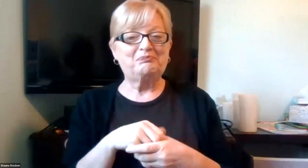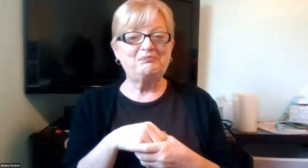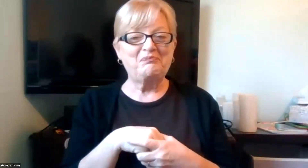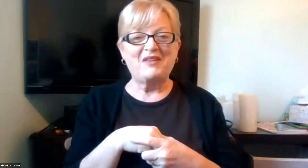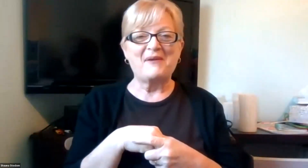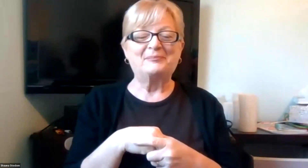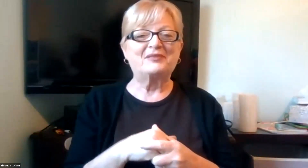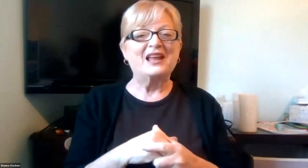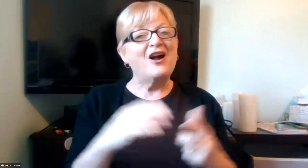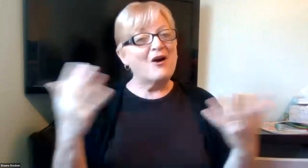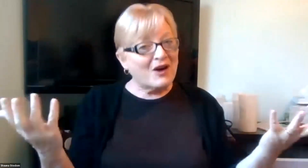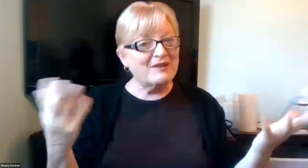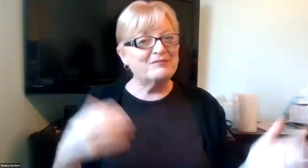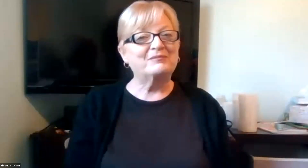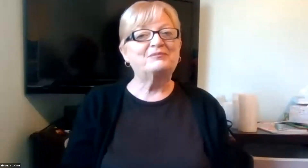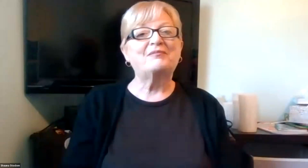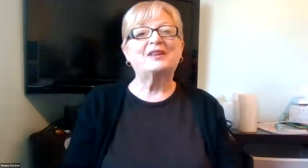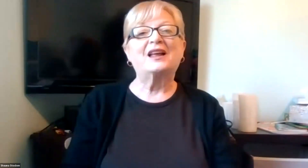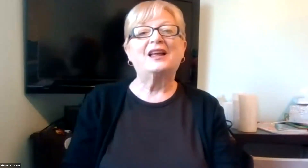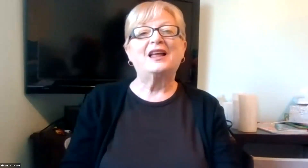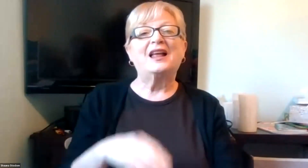Well, thank you for that. I will get the